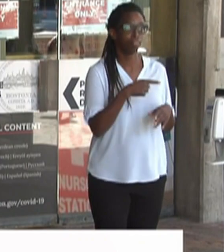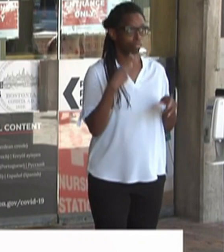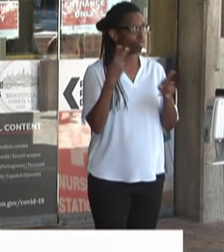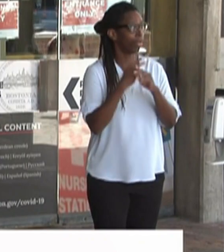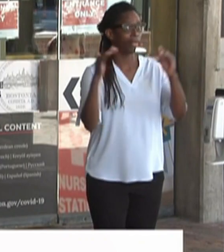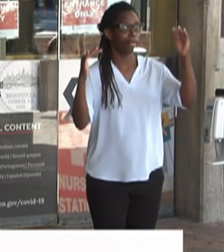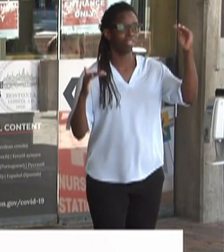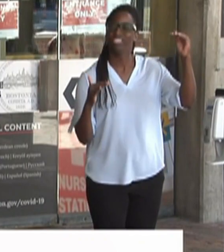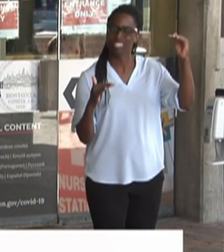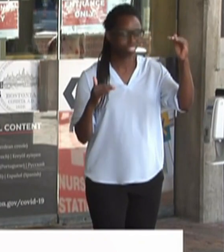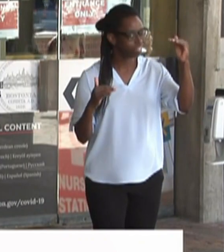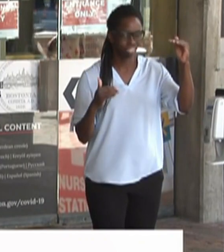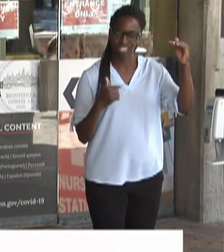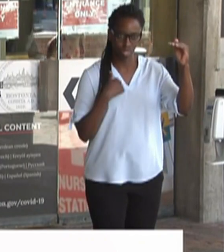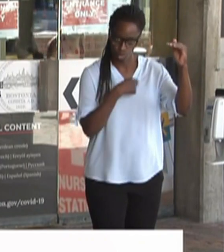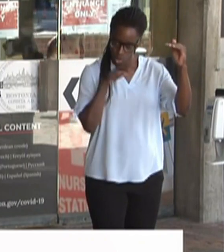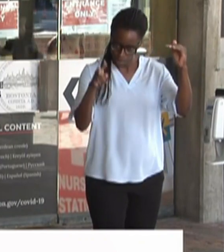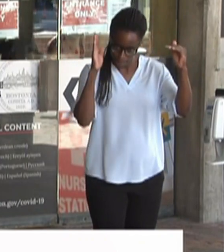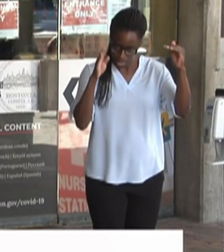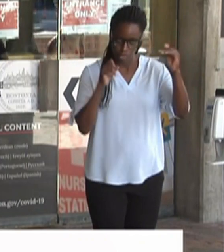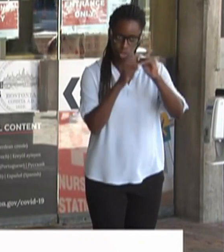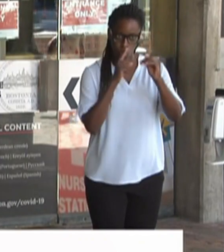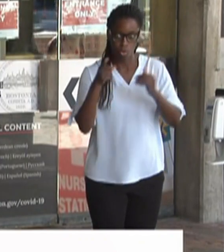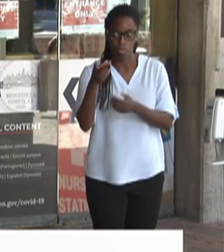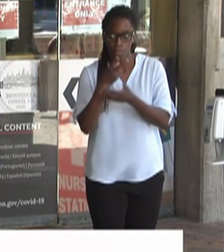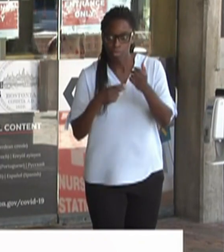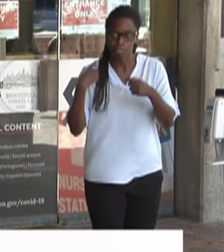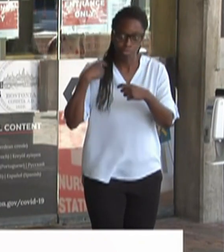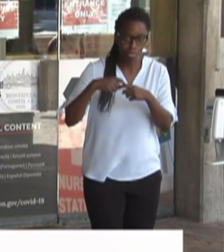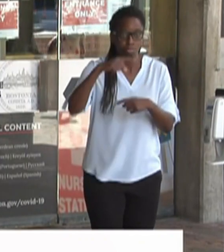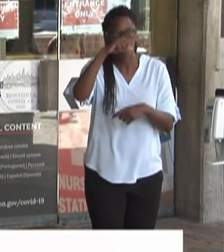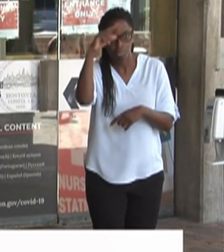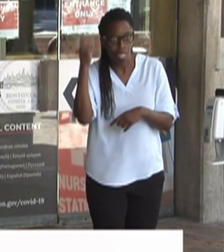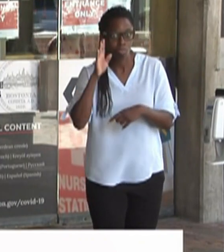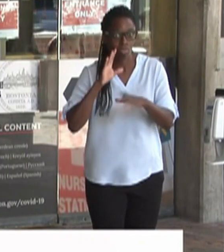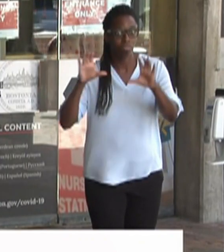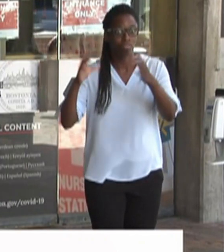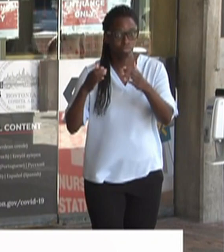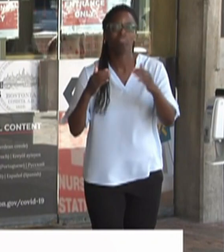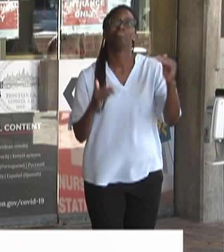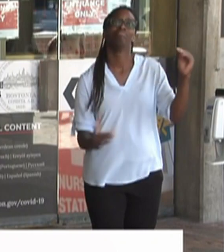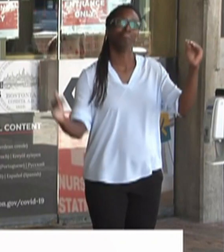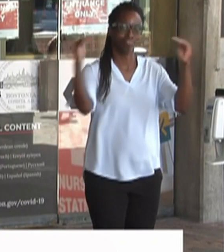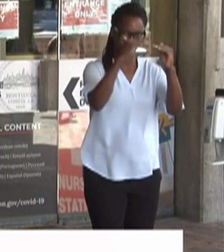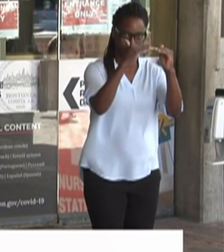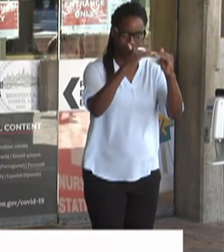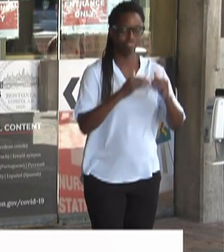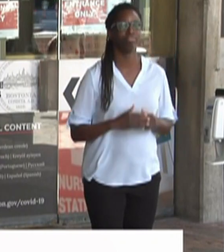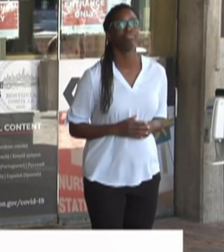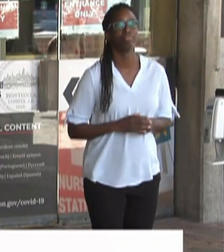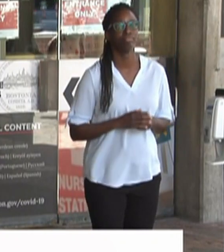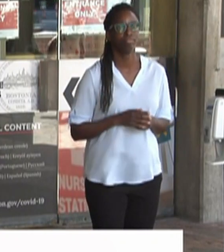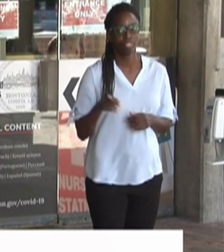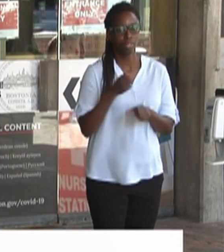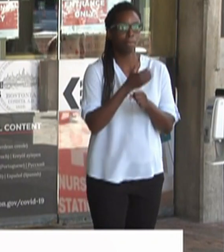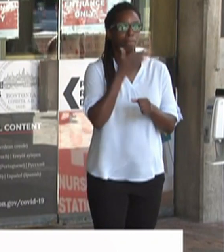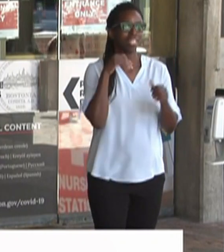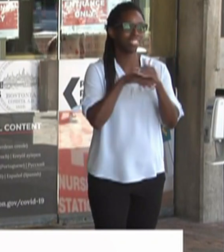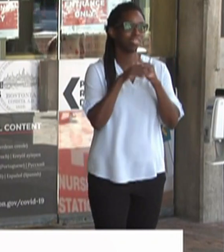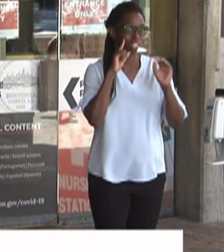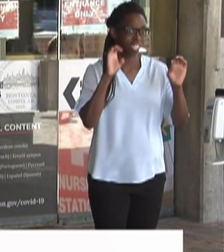that people want to hear or don't want to hear. If that's what the Celtics and Raptors do tonight, is it tonight the